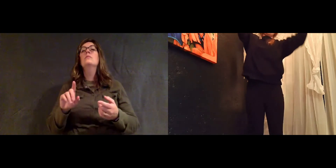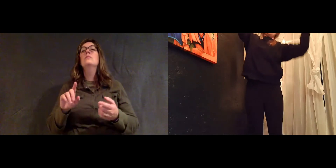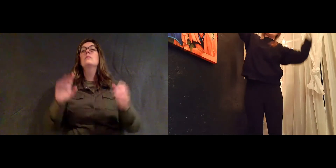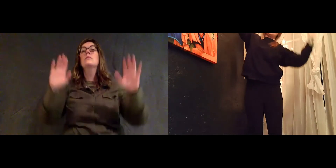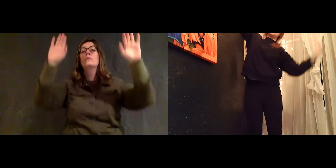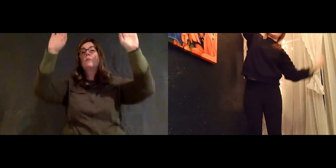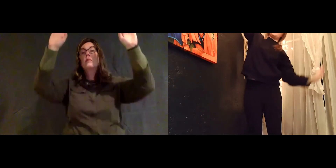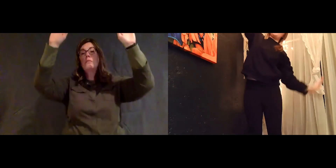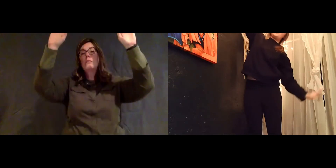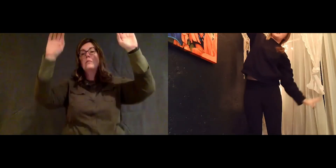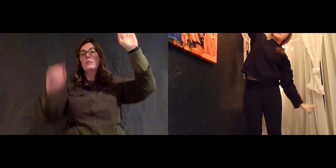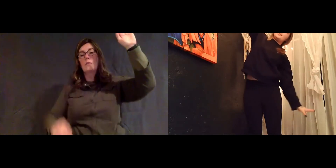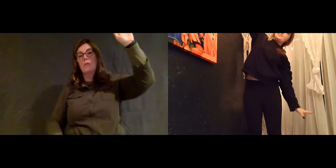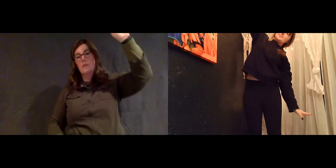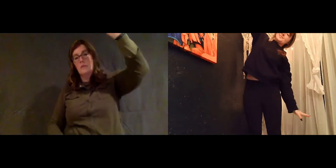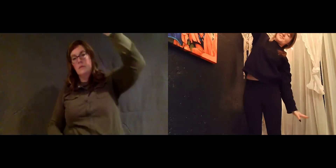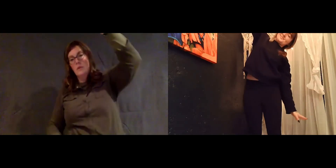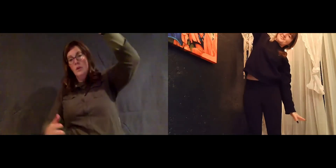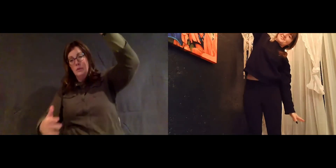Exhale, switch it up.